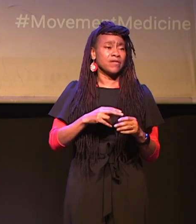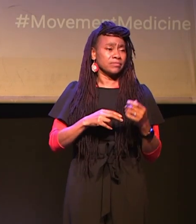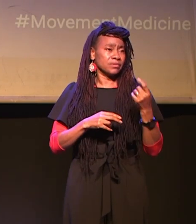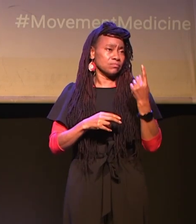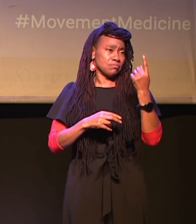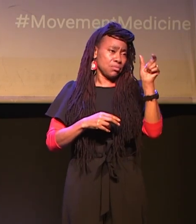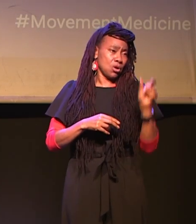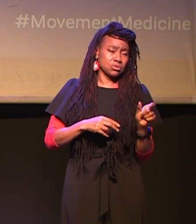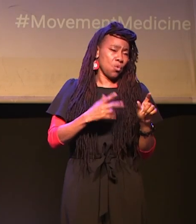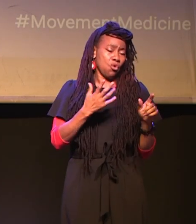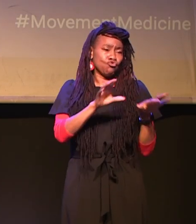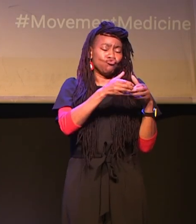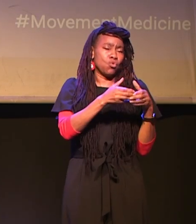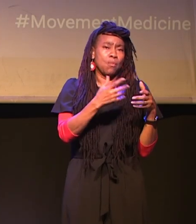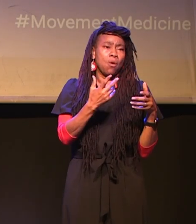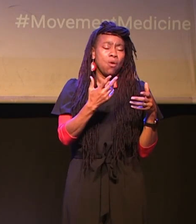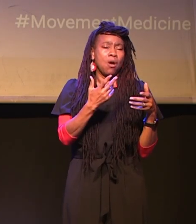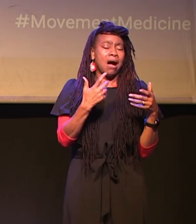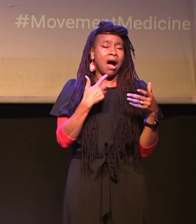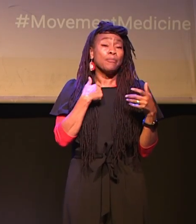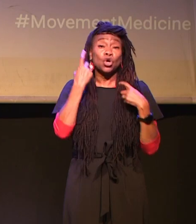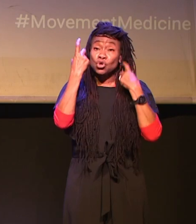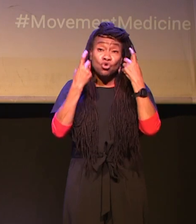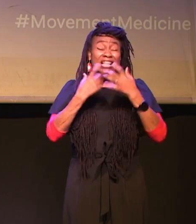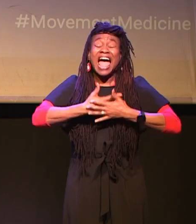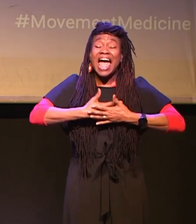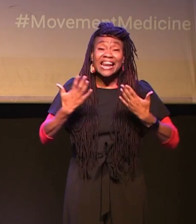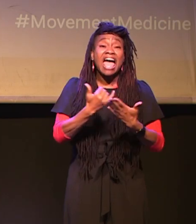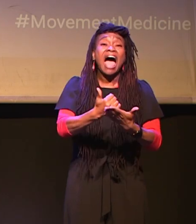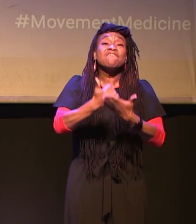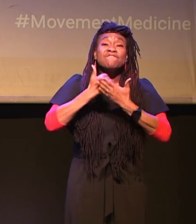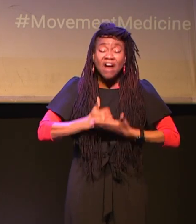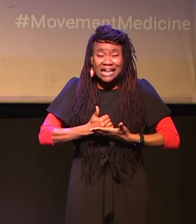the various groups or whatever it might be? I'm just curious for any advice in this